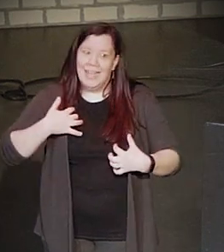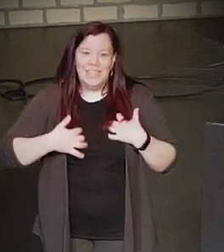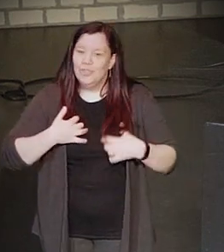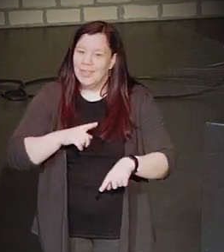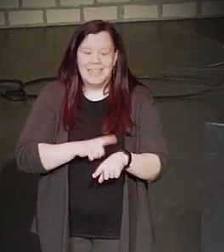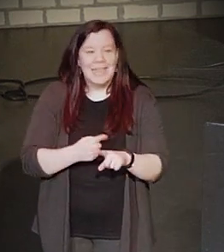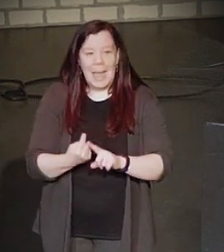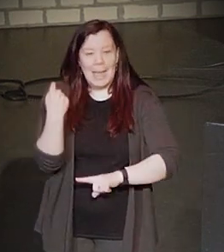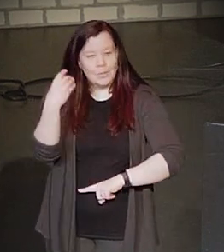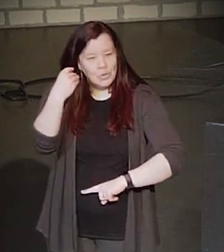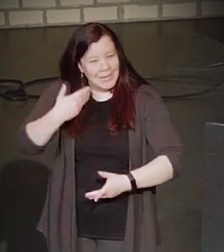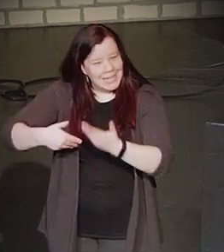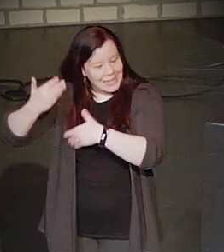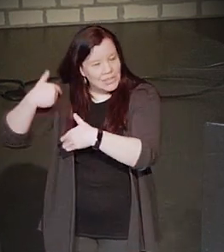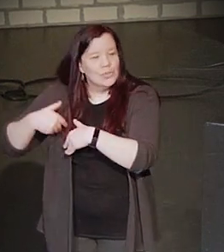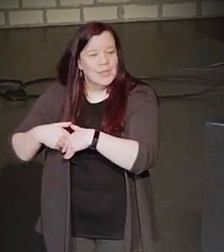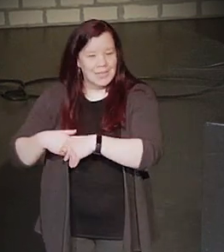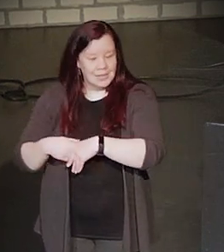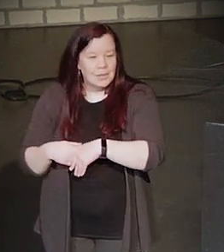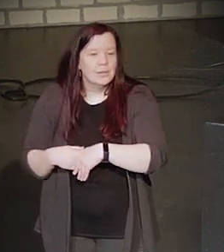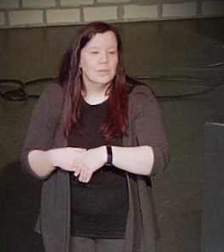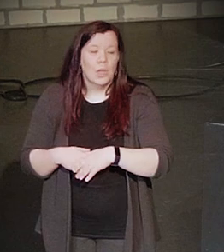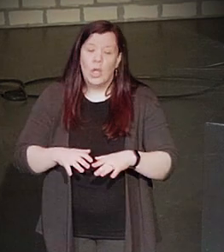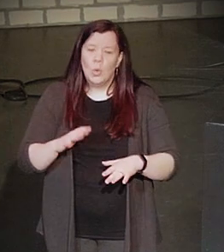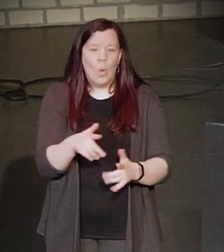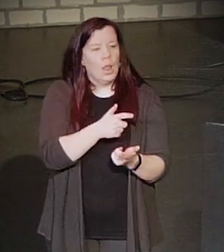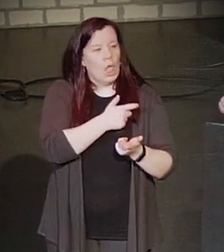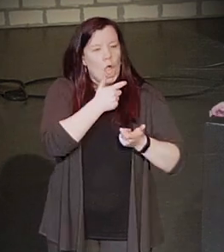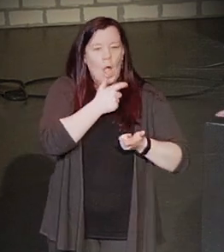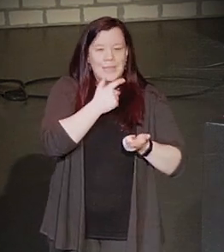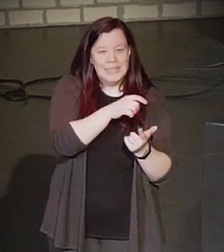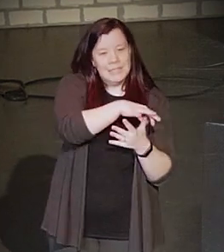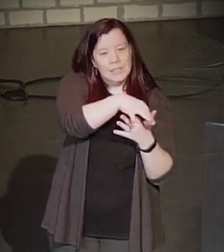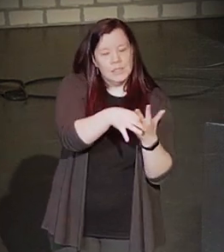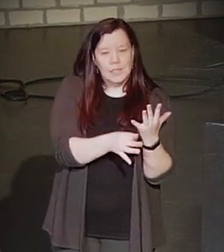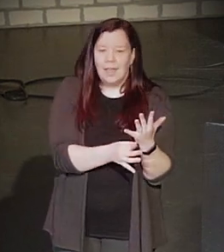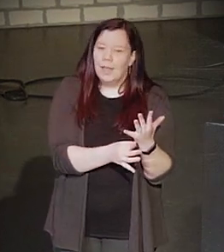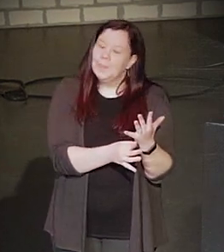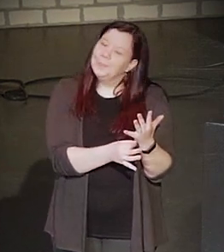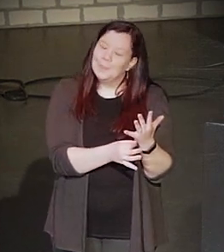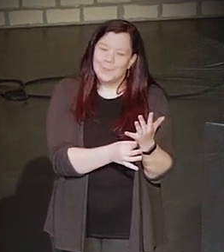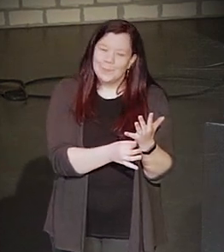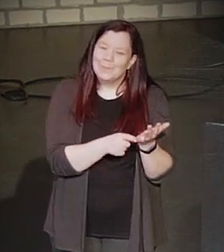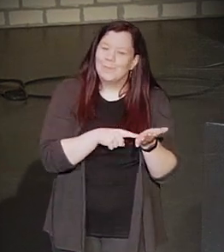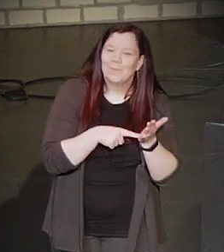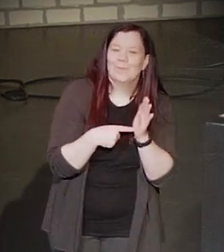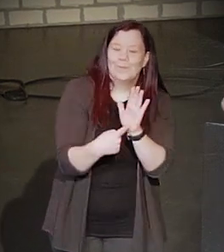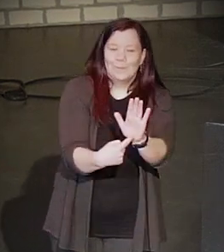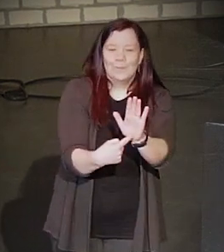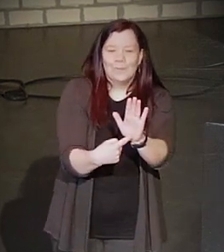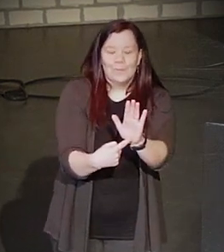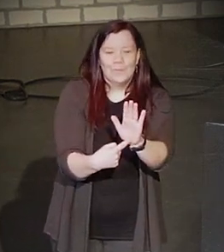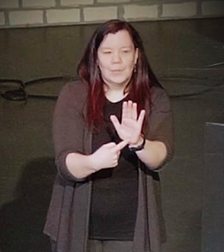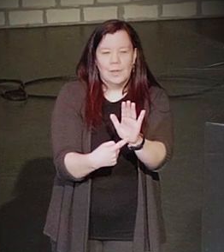eras of Greek history. And all of his comedies, as a result, are a reflection of